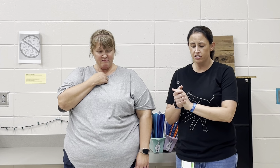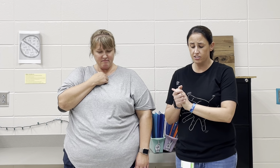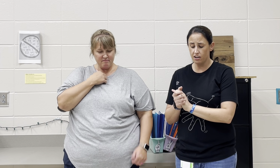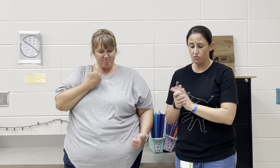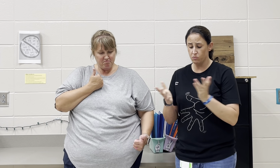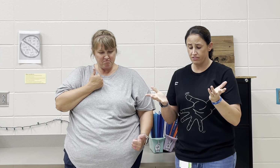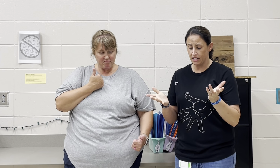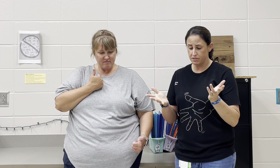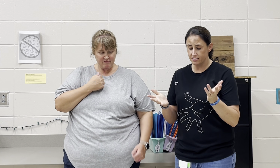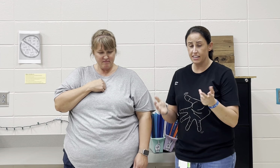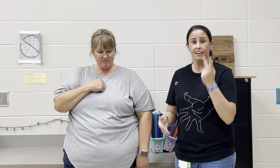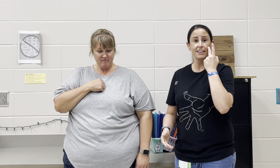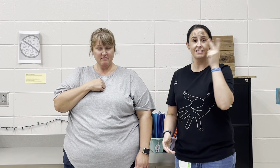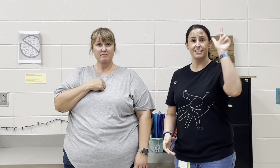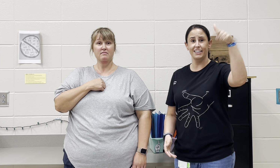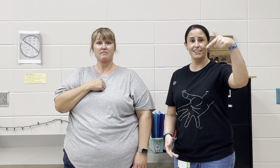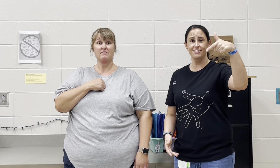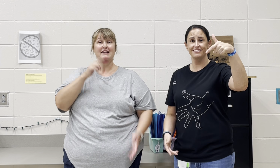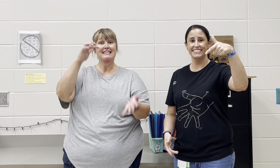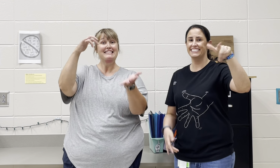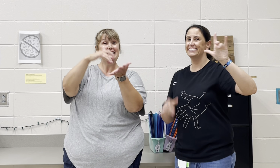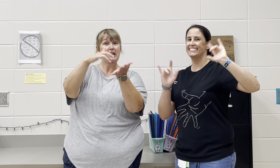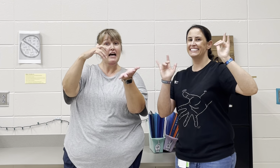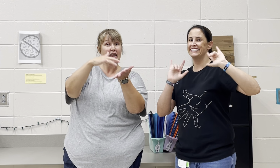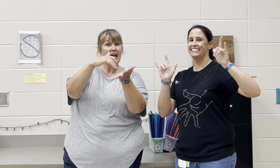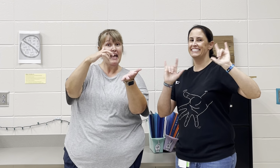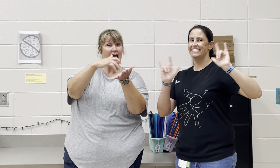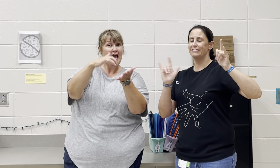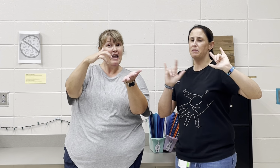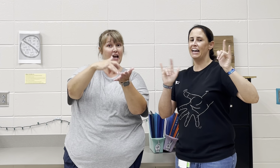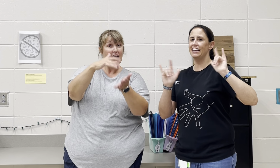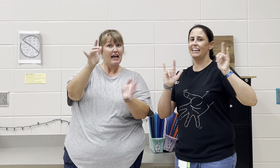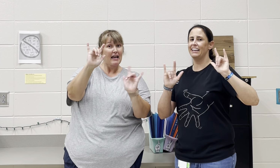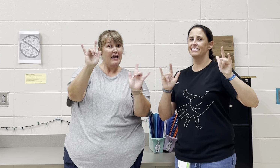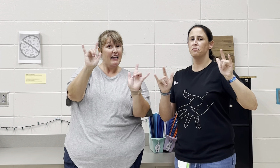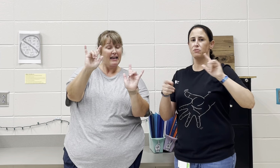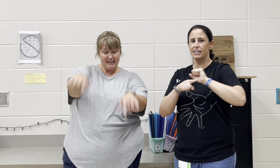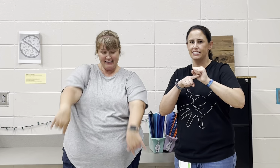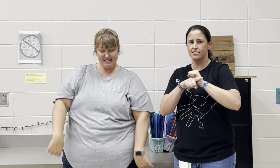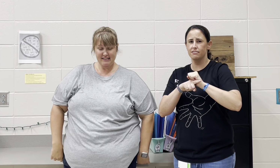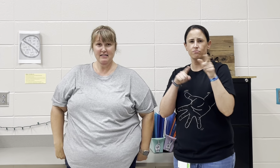So, with that being said, see you later. Study. Bye. Practice.